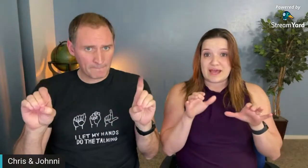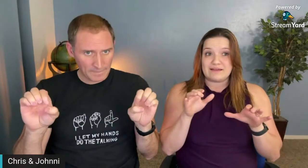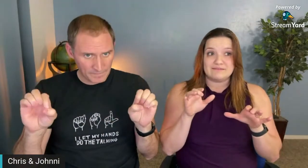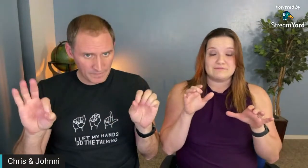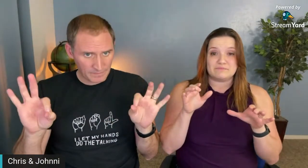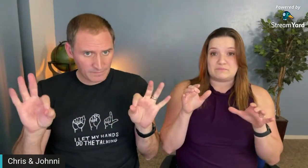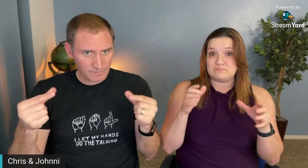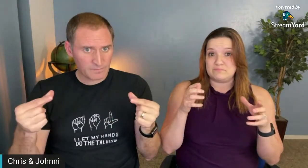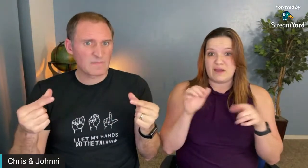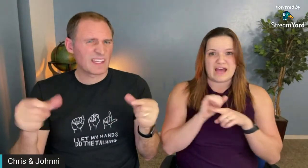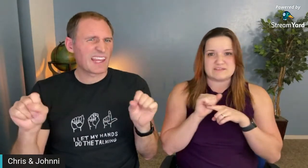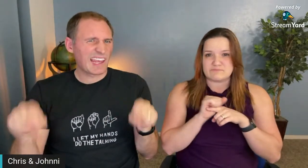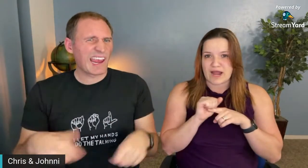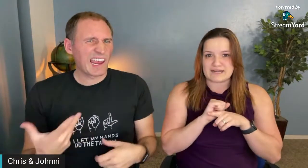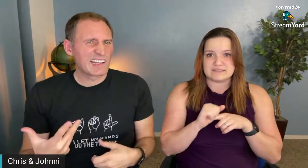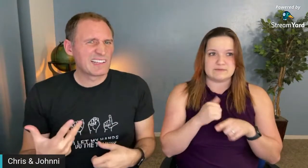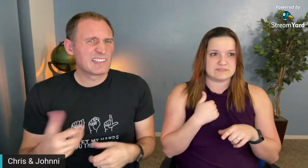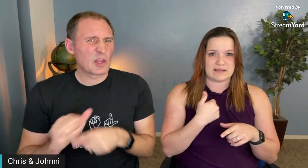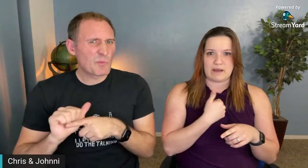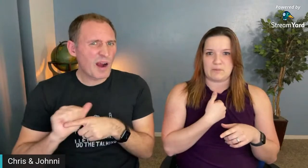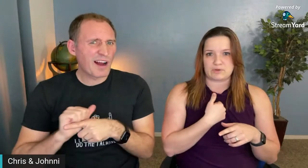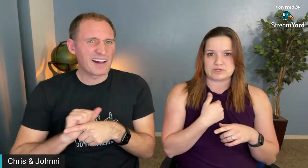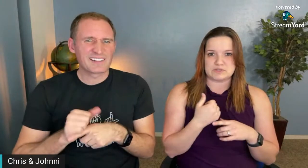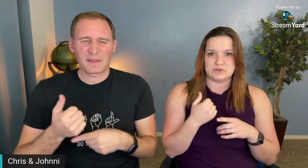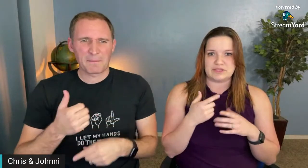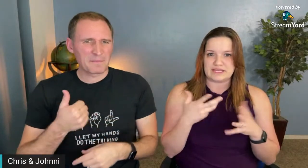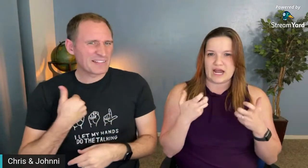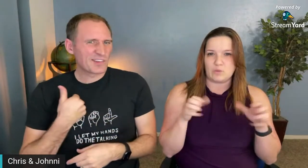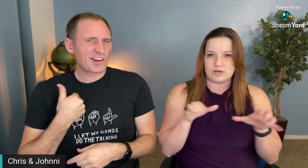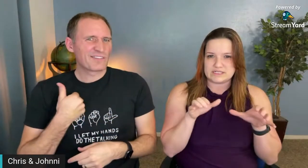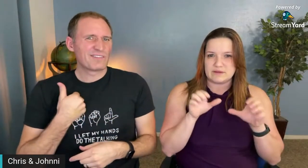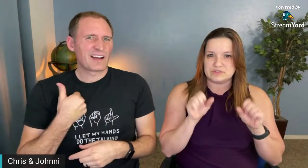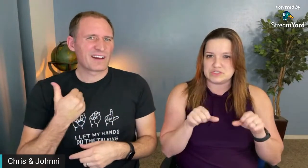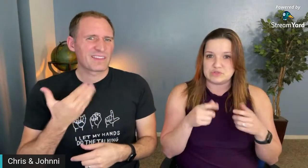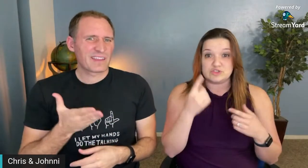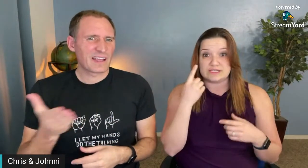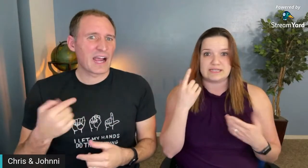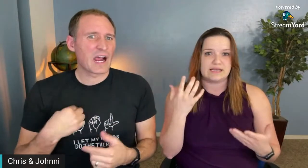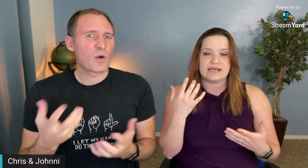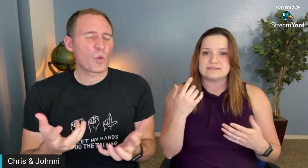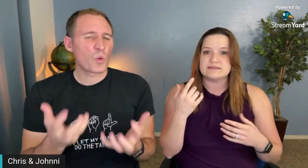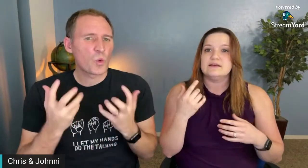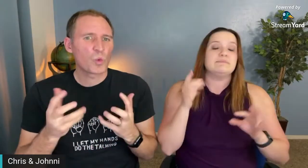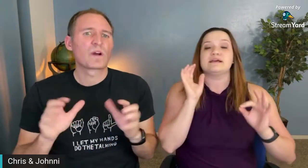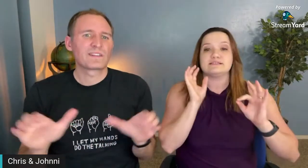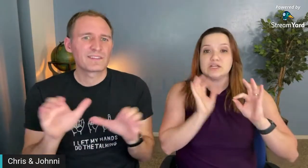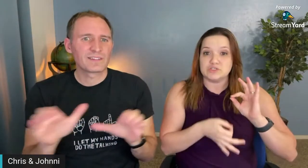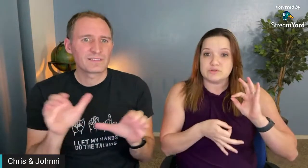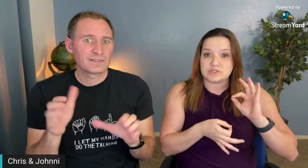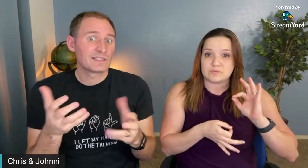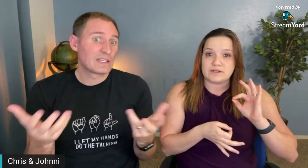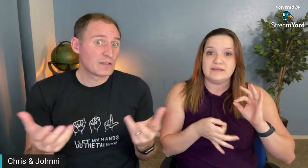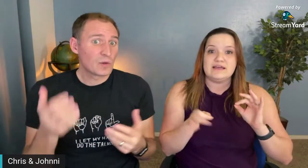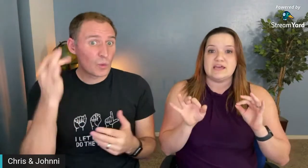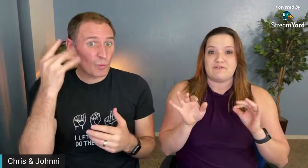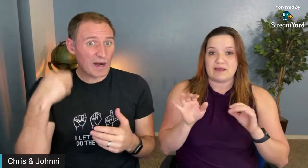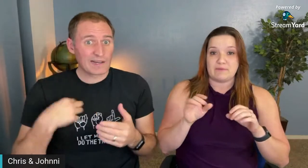that as a practice. It was like my own personal thing that I wanted to be able to do just in case, because I do interpret. If